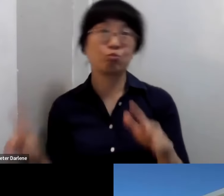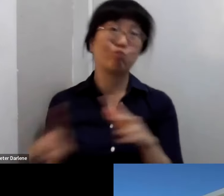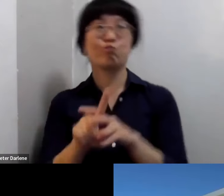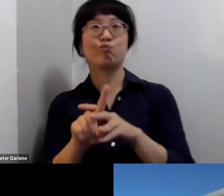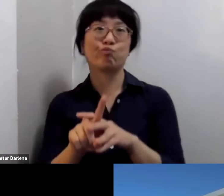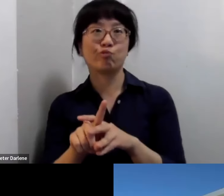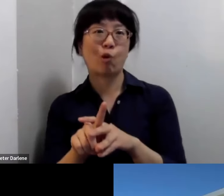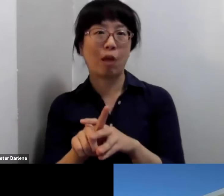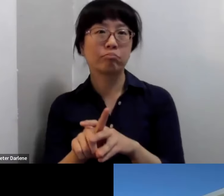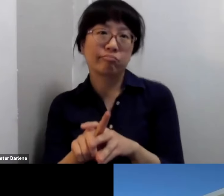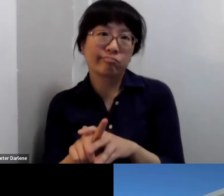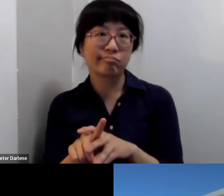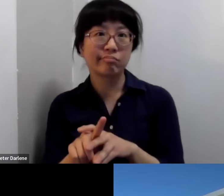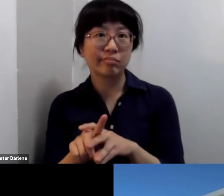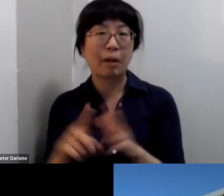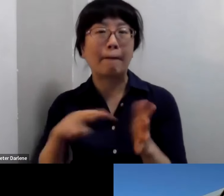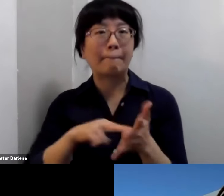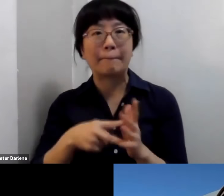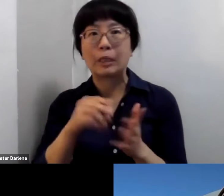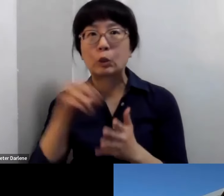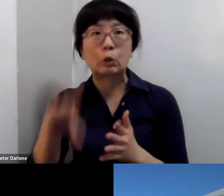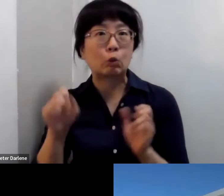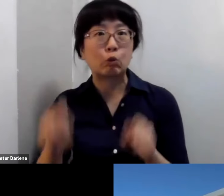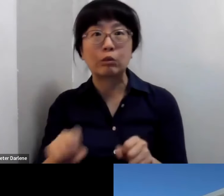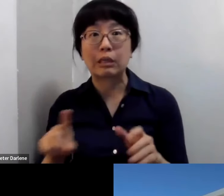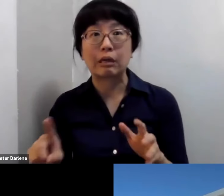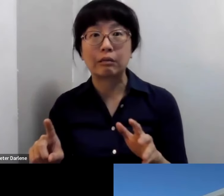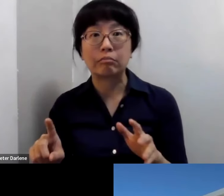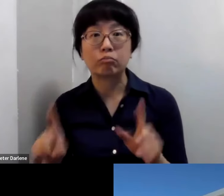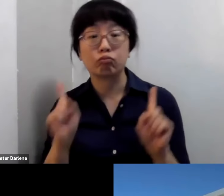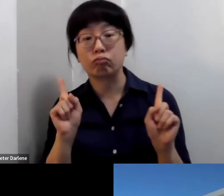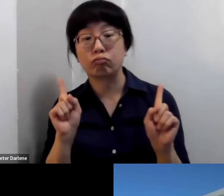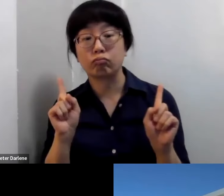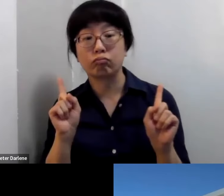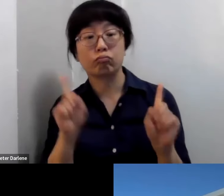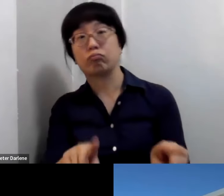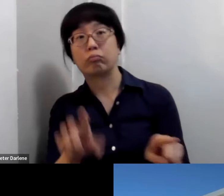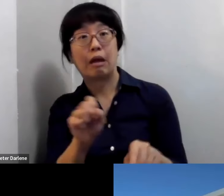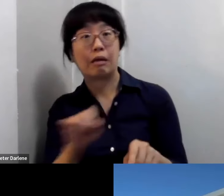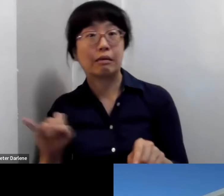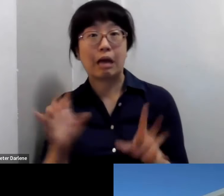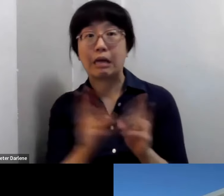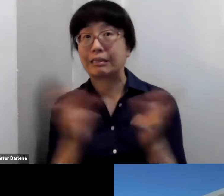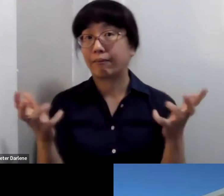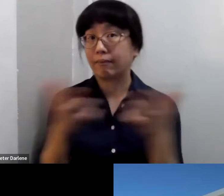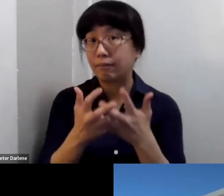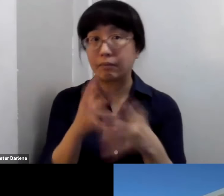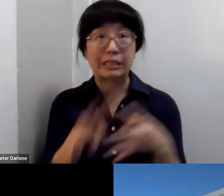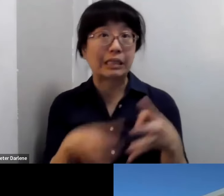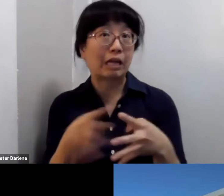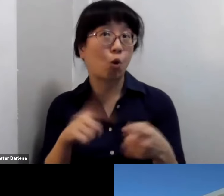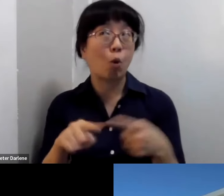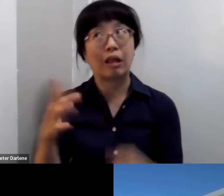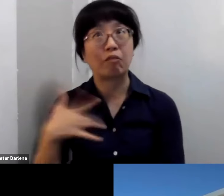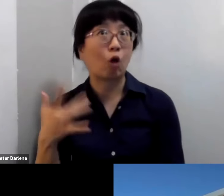where that means students can go to a SI session that fits in their schedule whenever they feel like